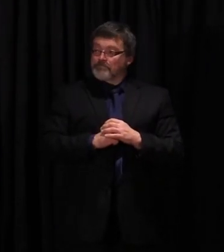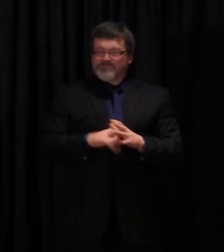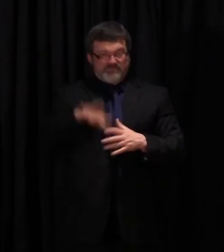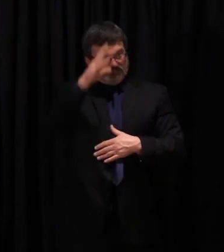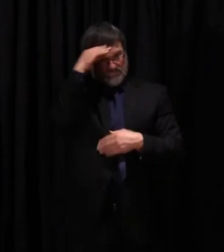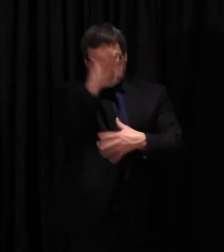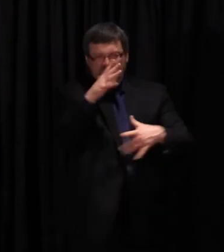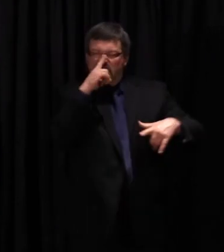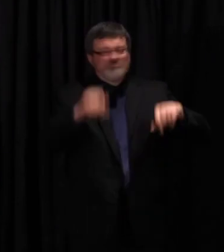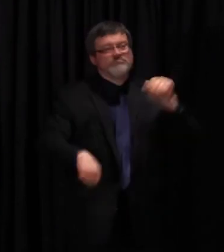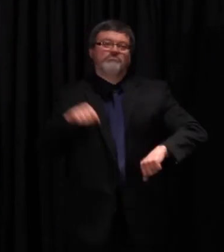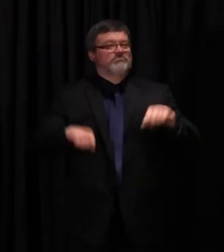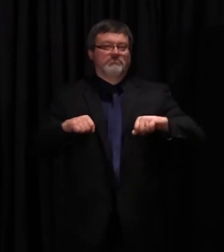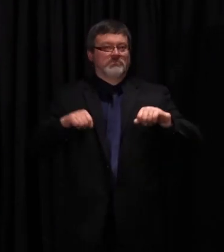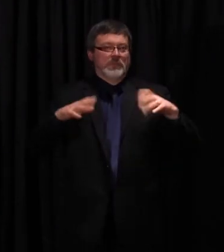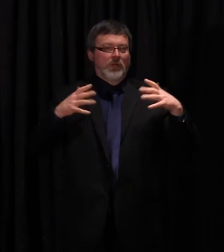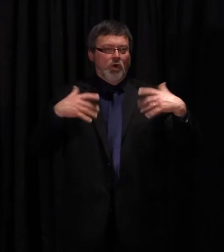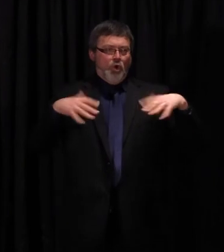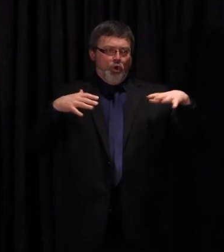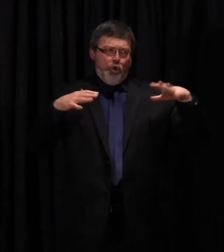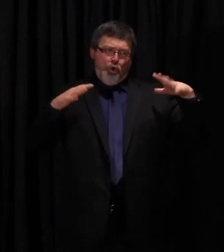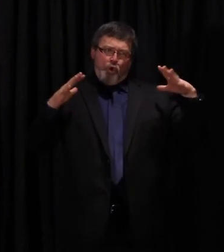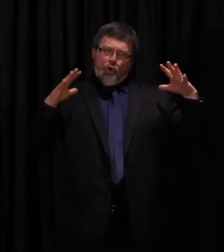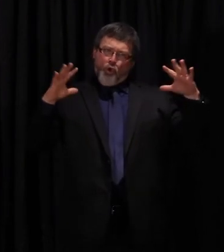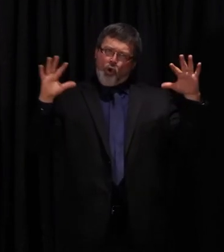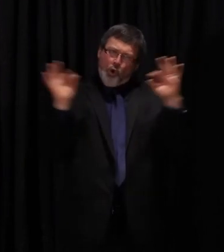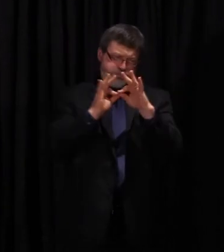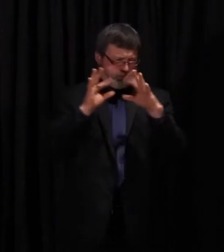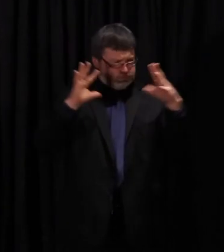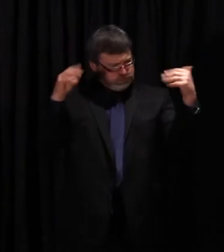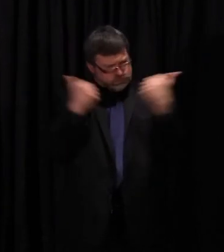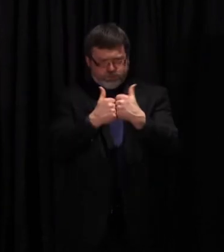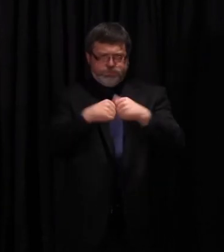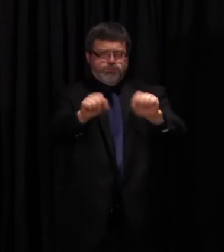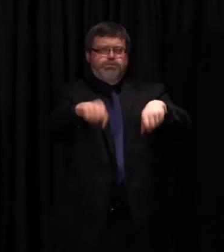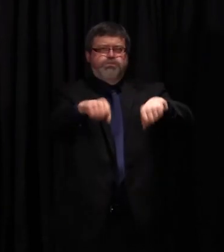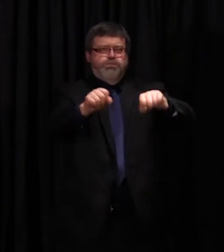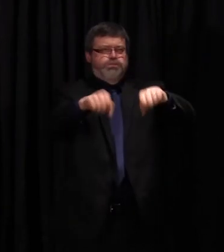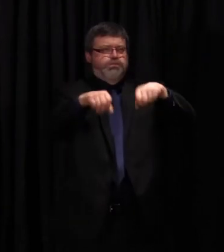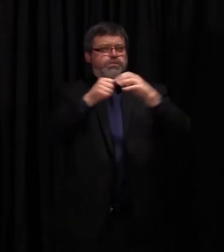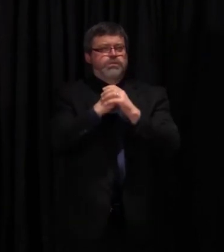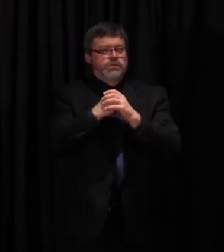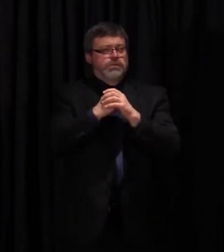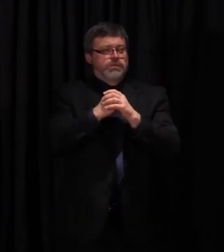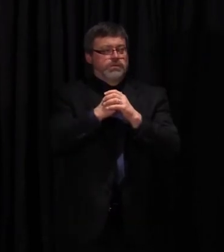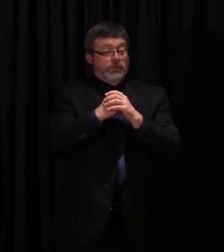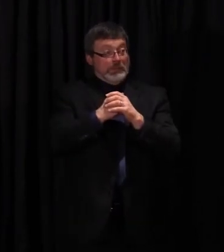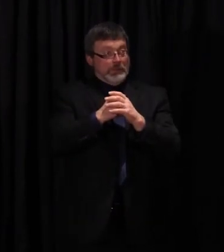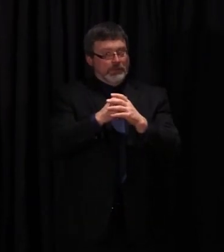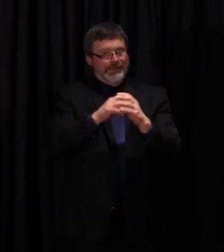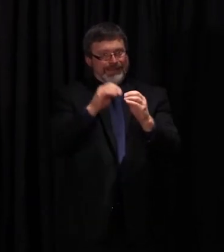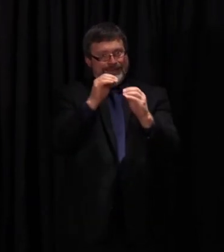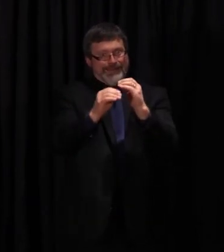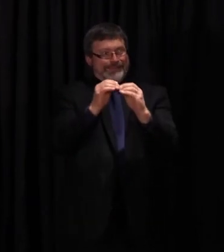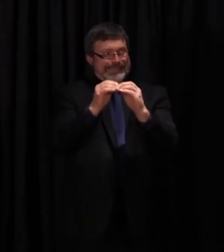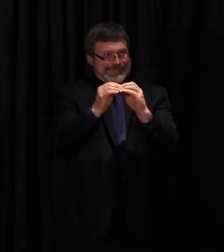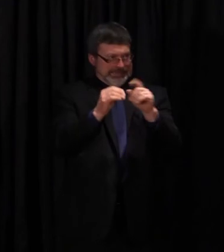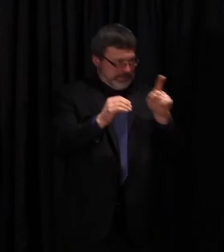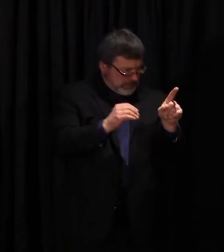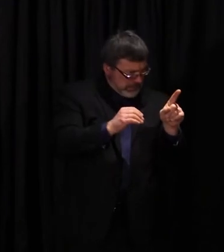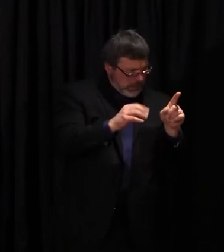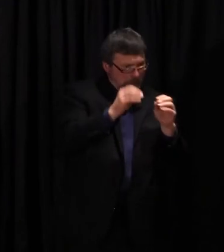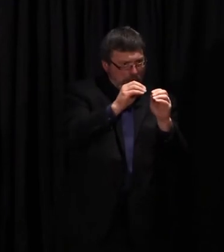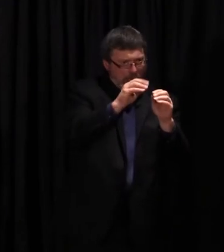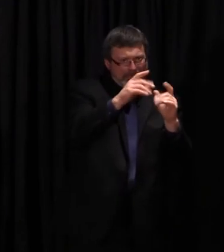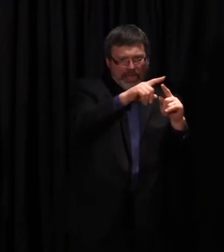There's no doubt we face significant challenges. And fixing one is dependent on fixing several others.